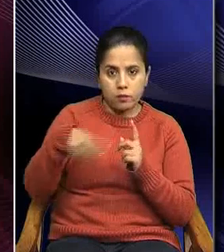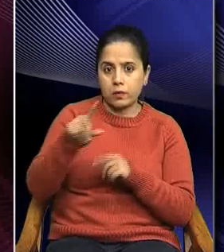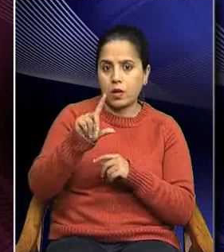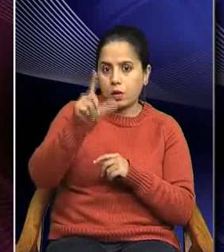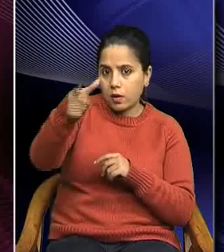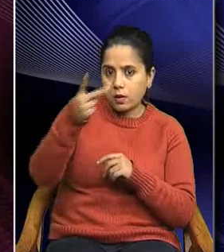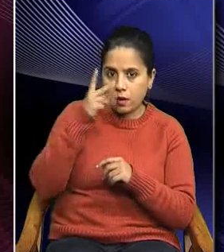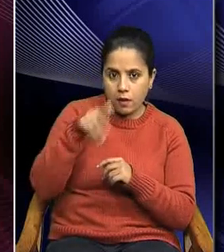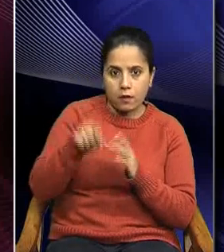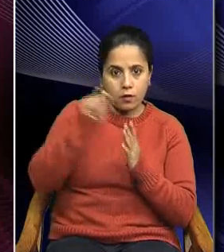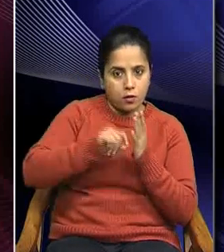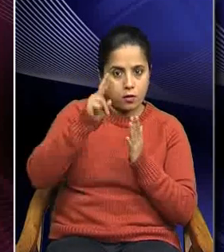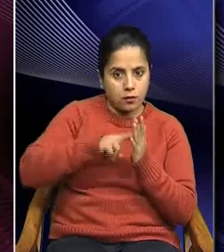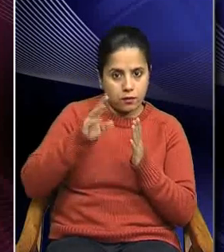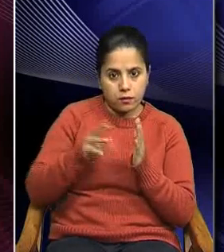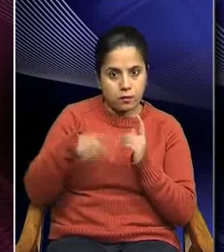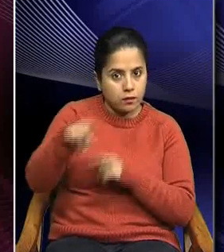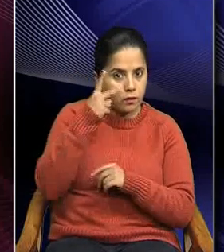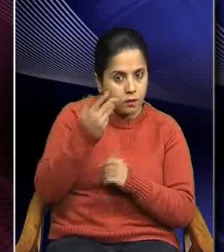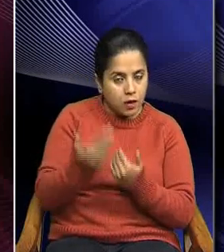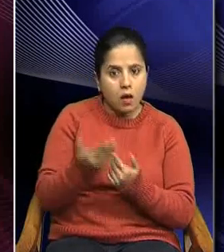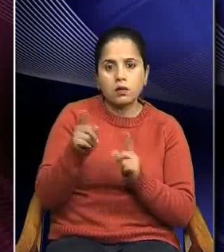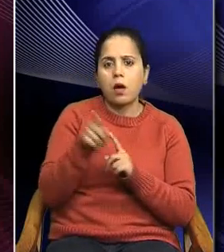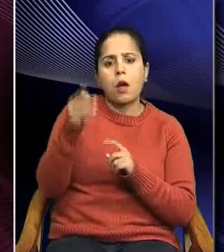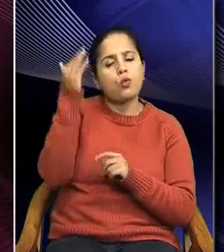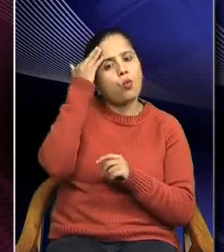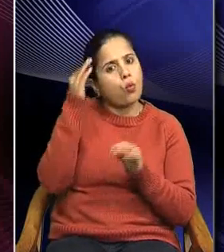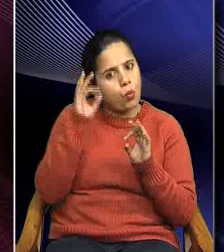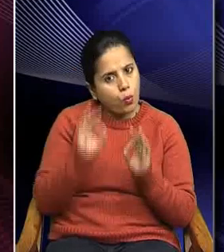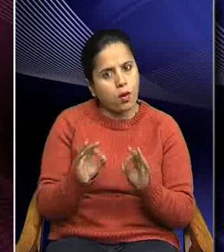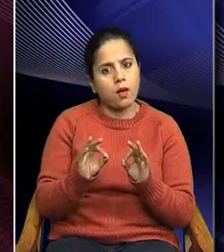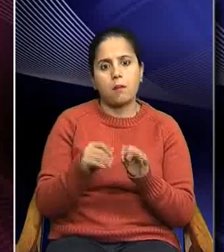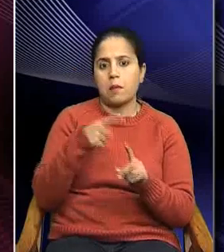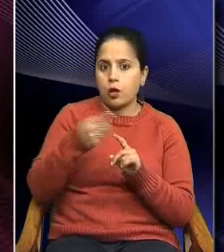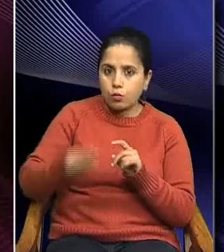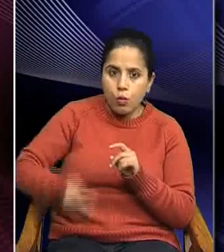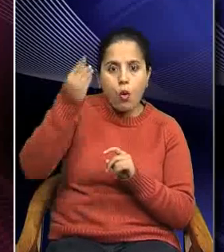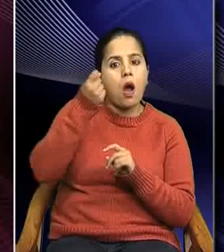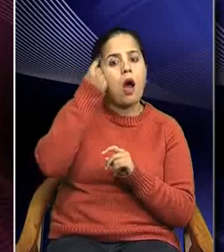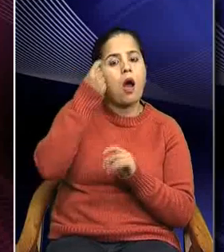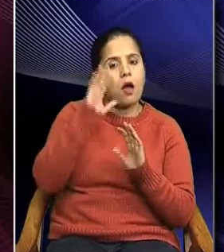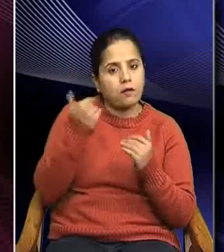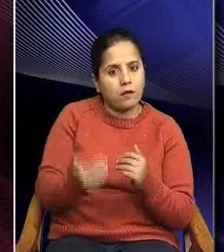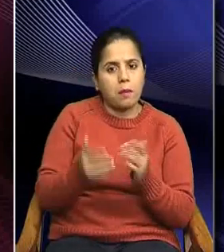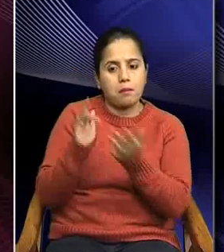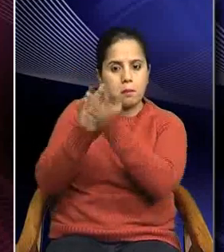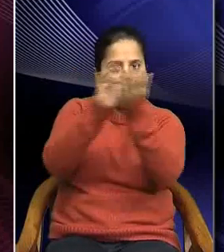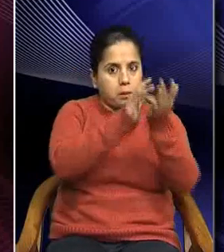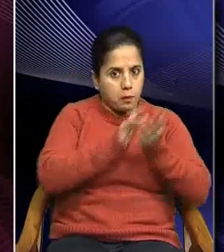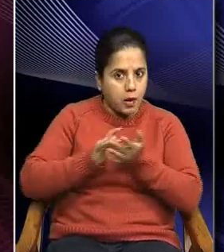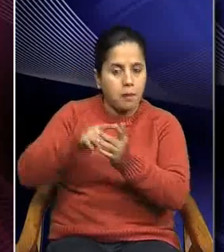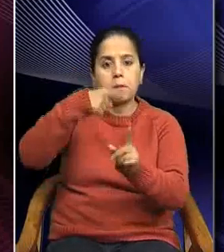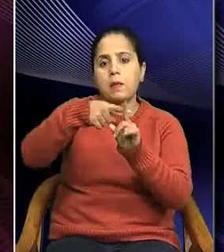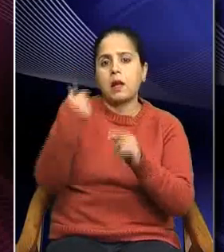Vedic literature perhaps are also familiar, in fact more familiar with the geography that is to